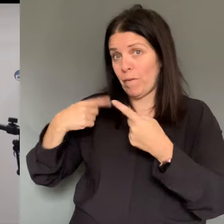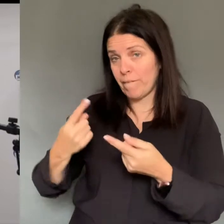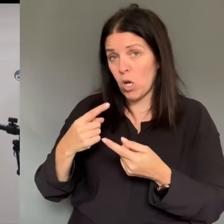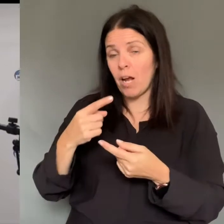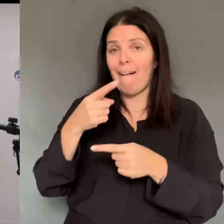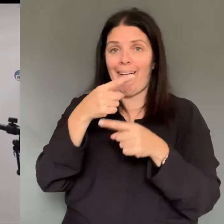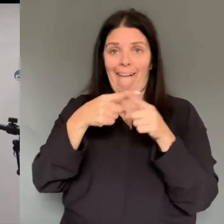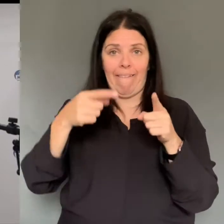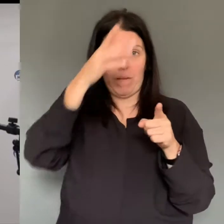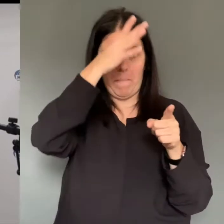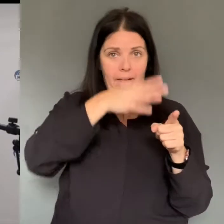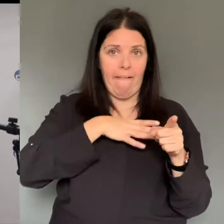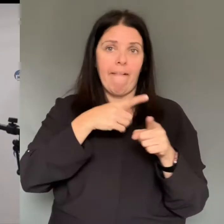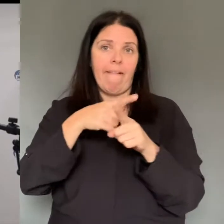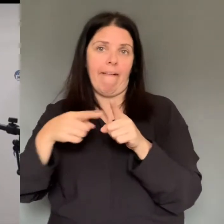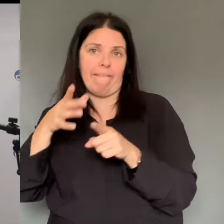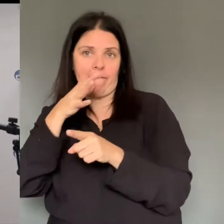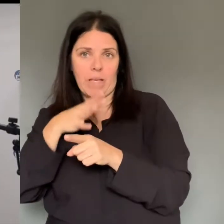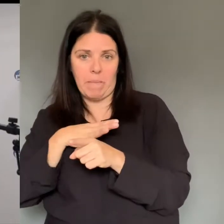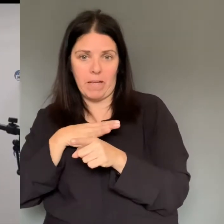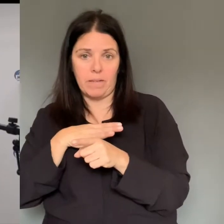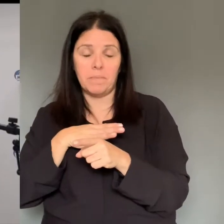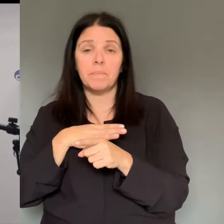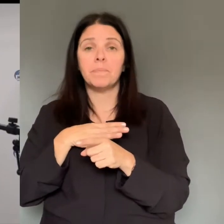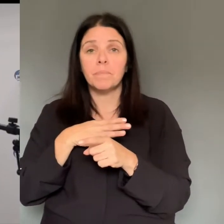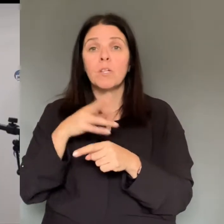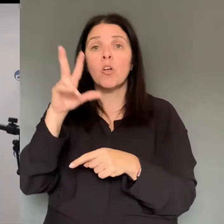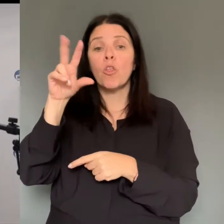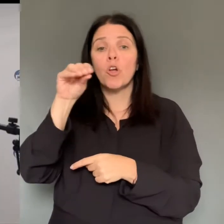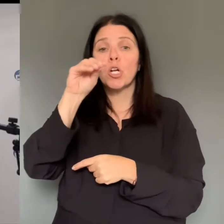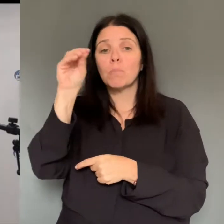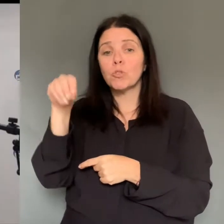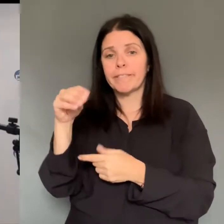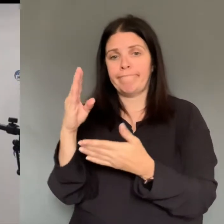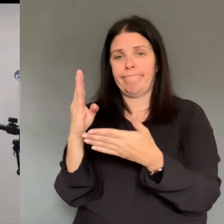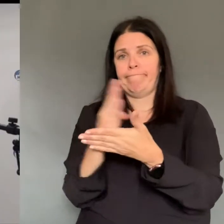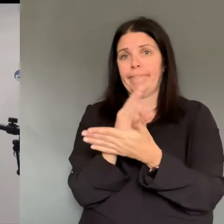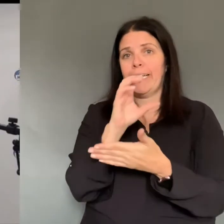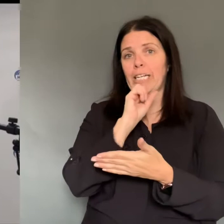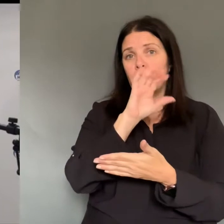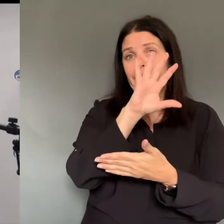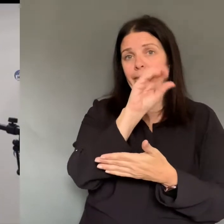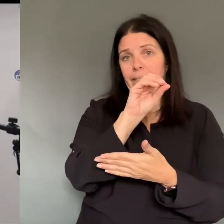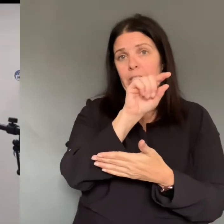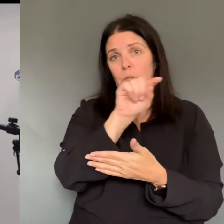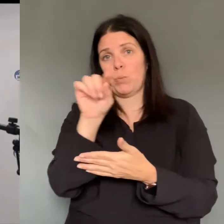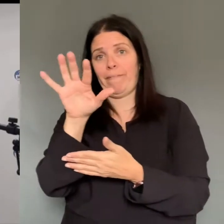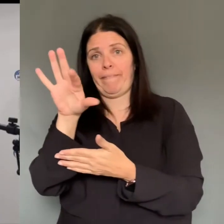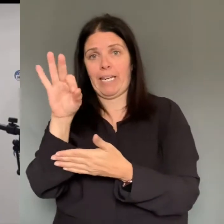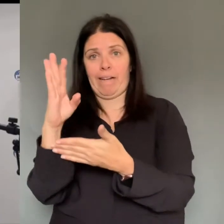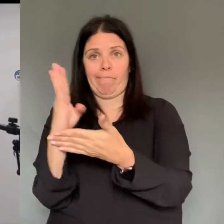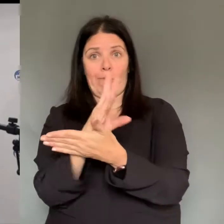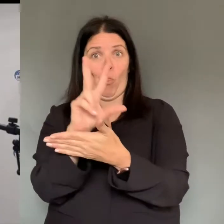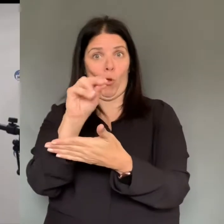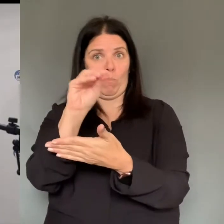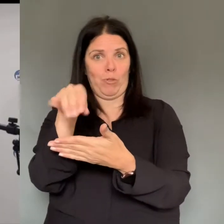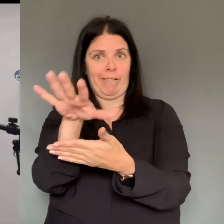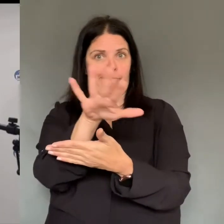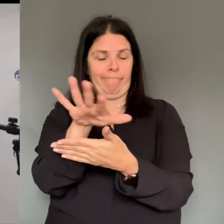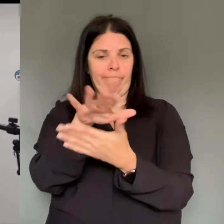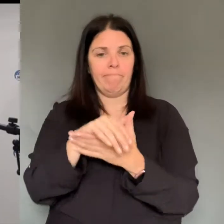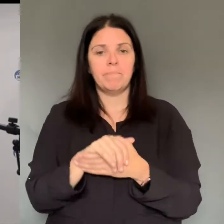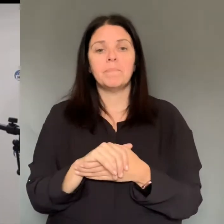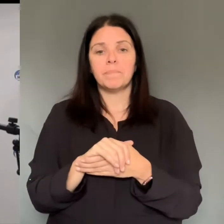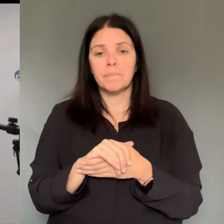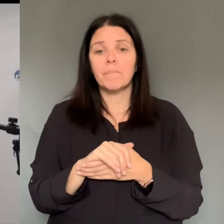59. Overall, 1,052 individuals have been tested for COVID-19 in Windsor-Essex, and of those